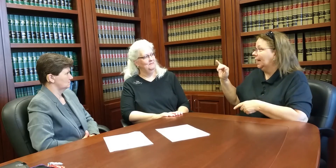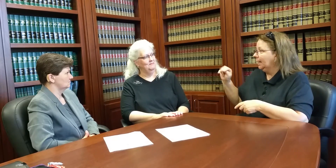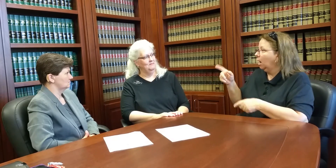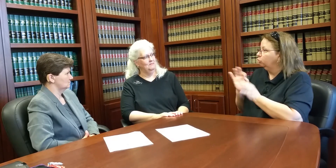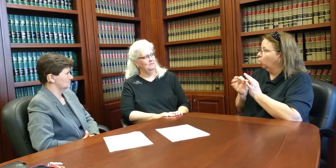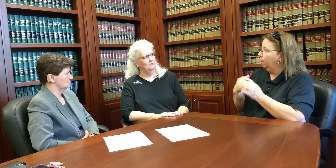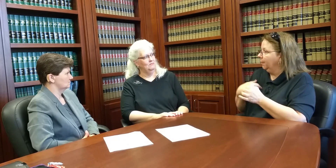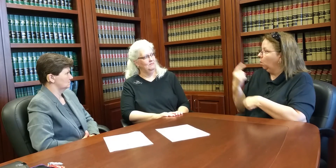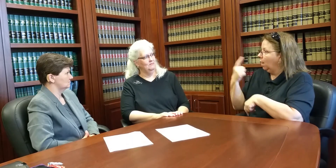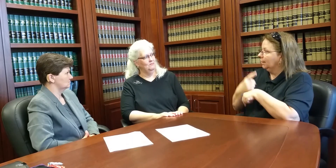Tina took me about that.